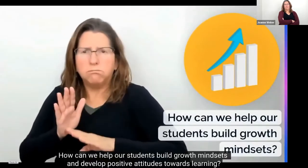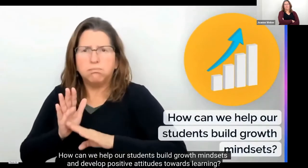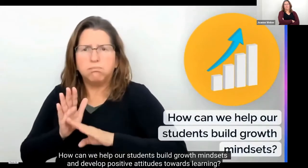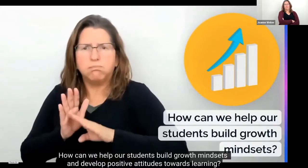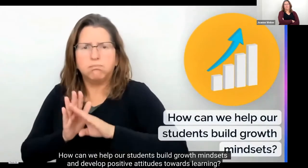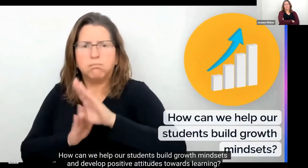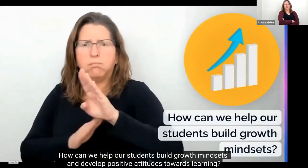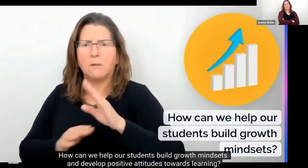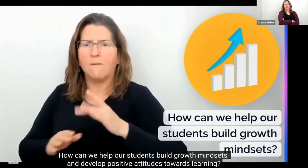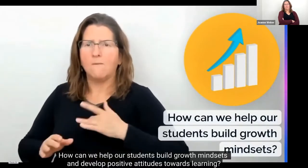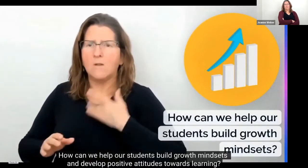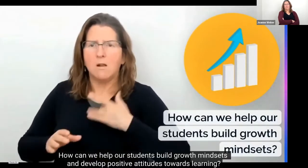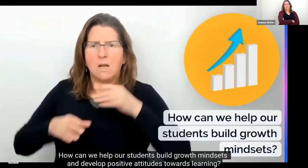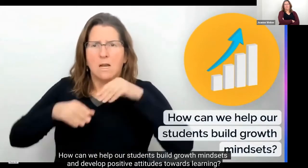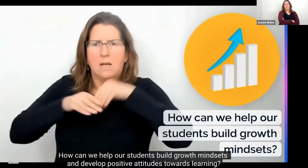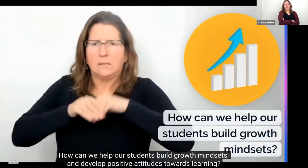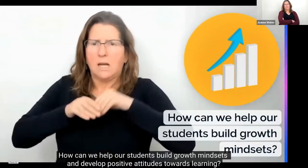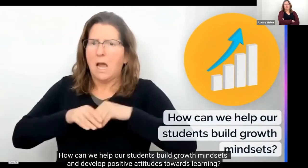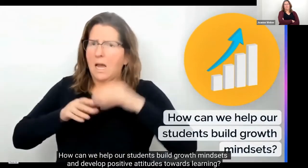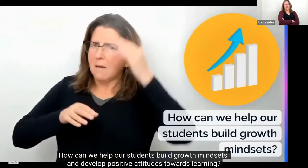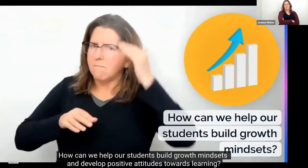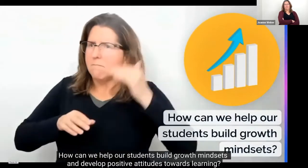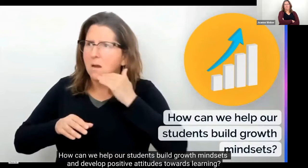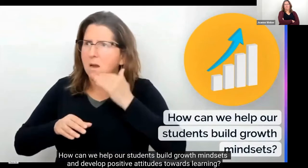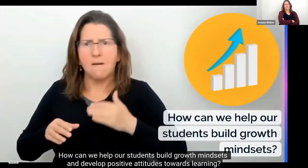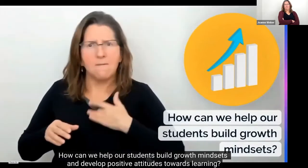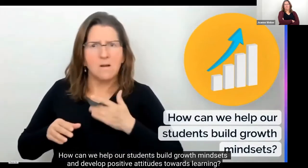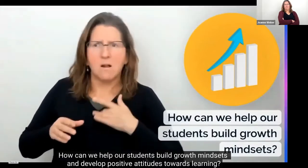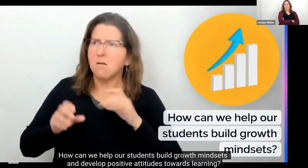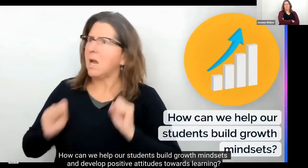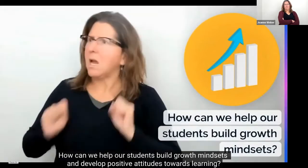How can we help our students build growth mindsets?